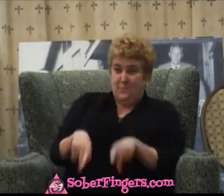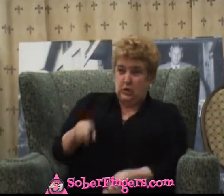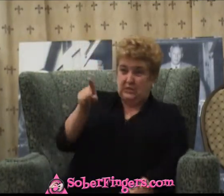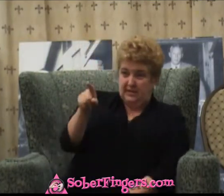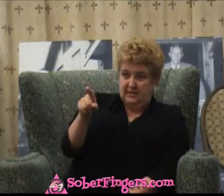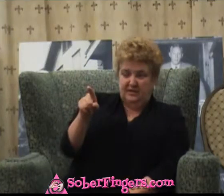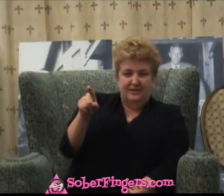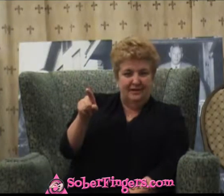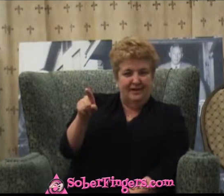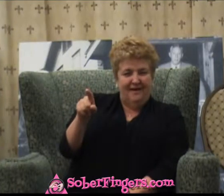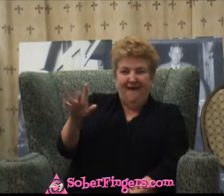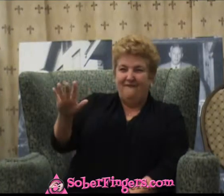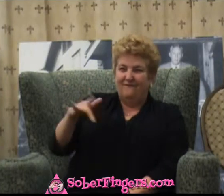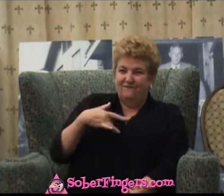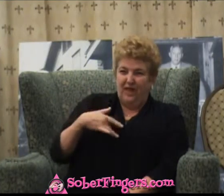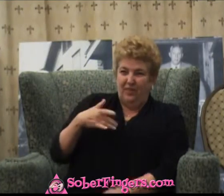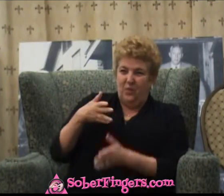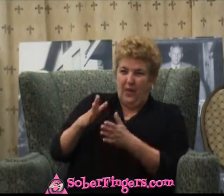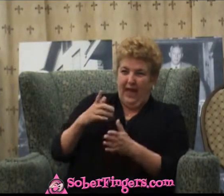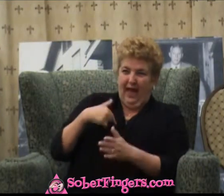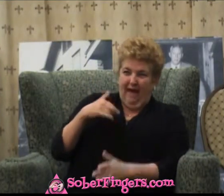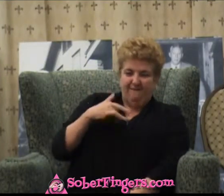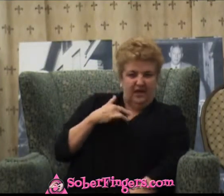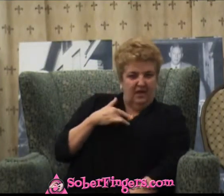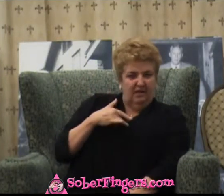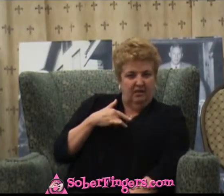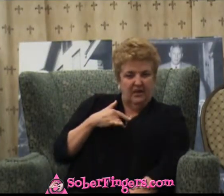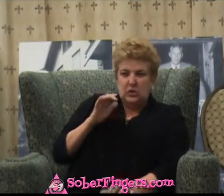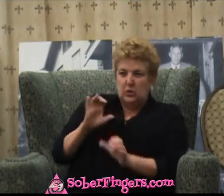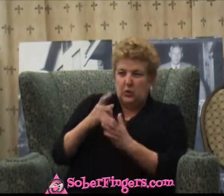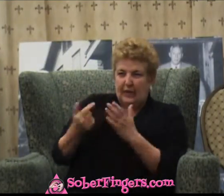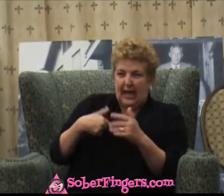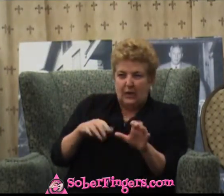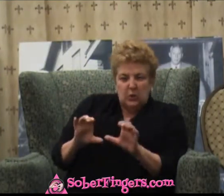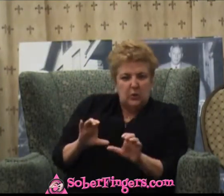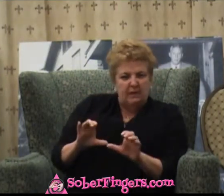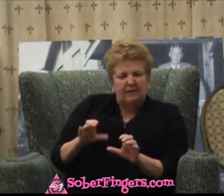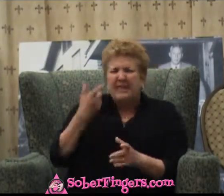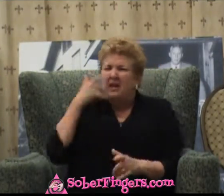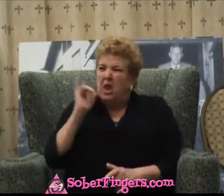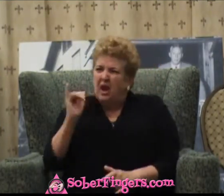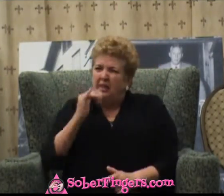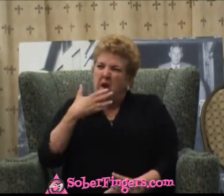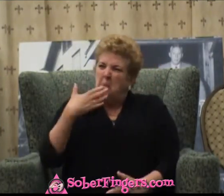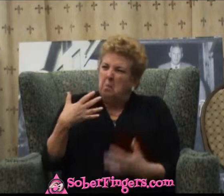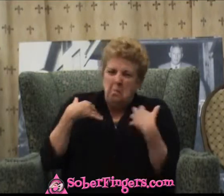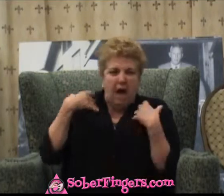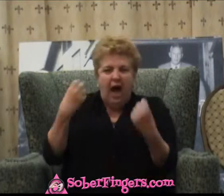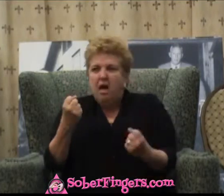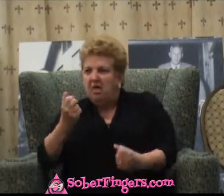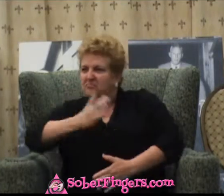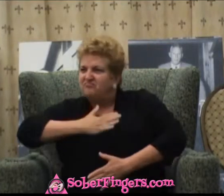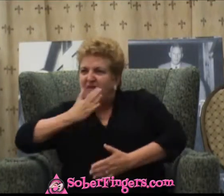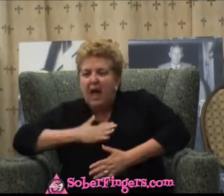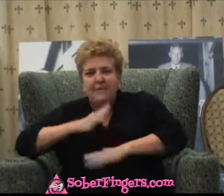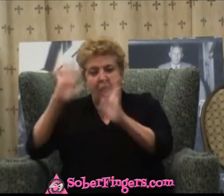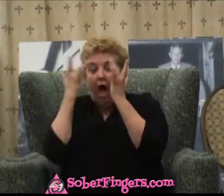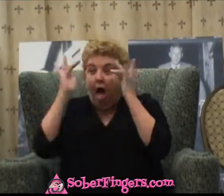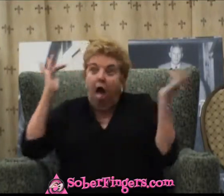felt, had ever done the things that I did. They looked well, they looked clean, they looked put together, they looked happy. And I was dying. And so it